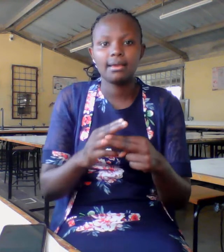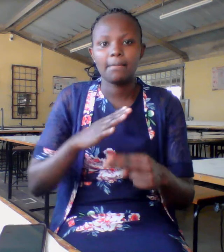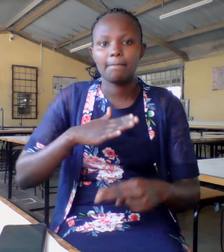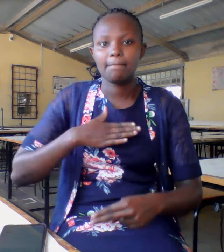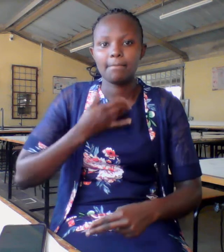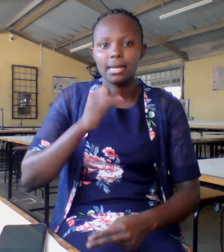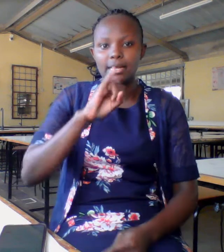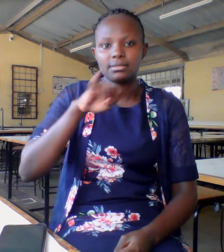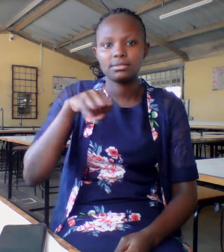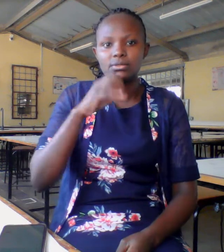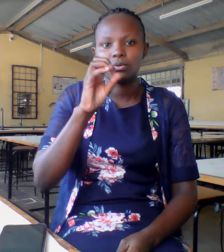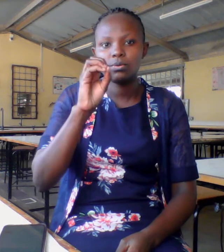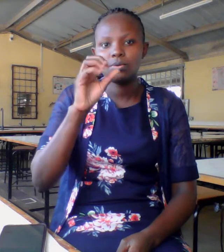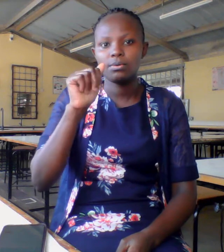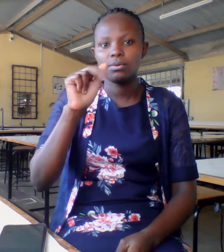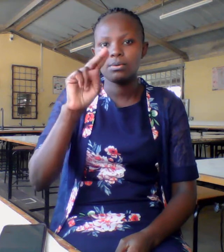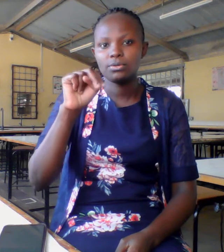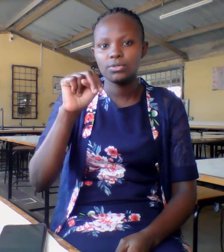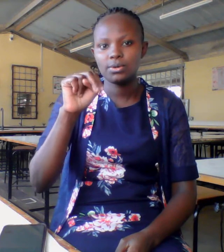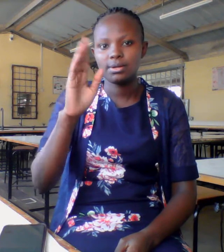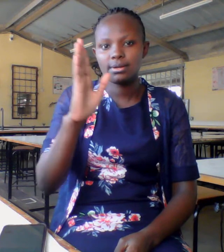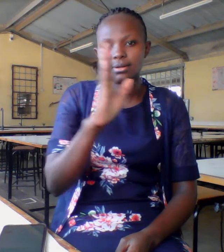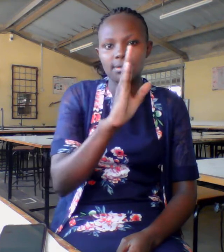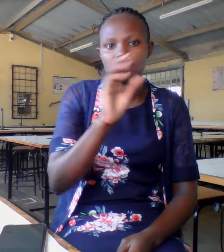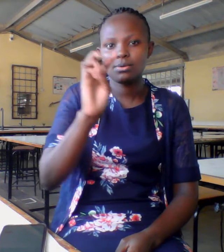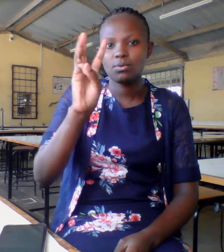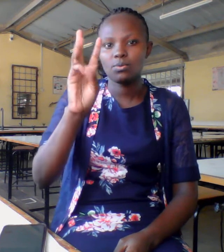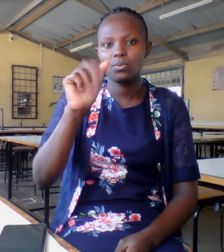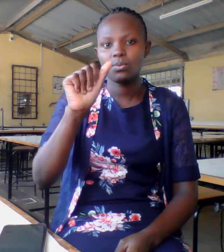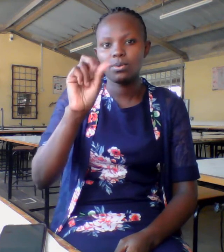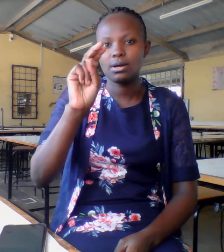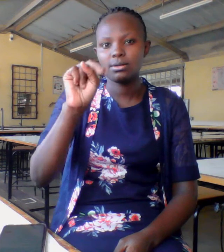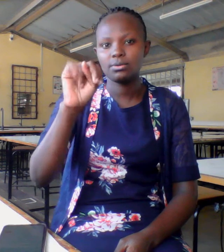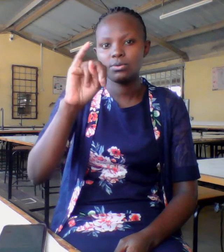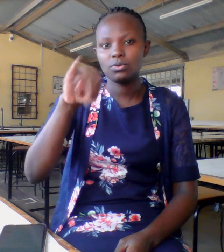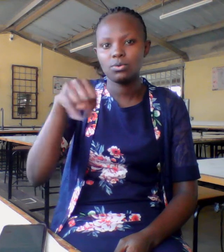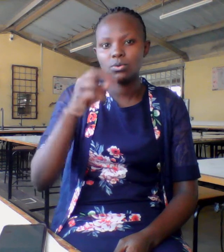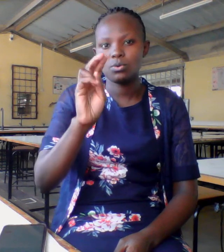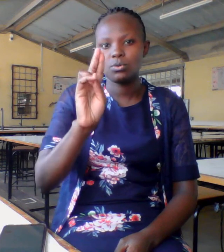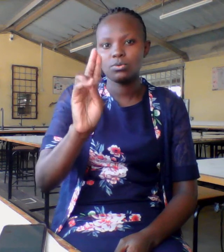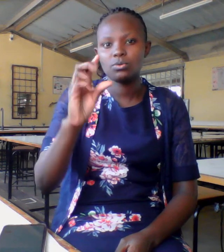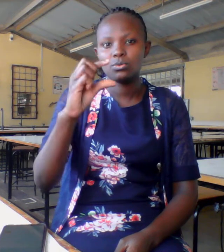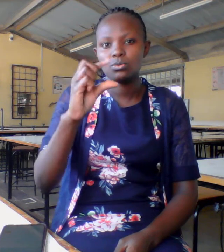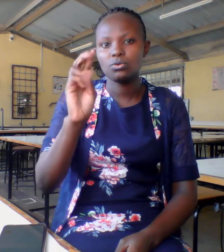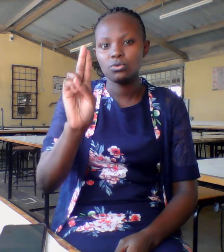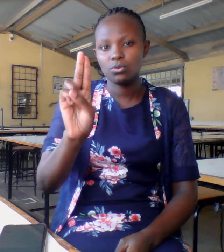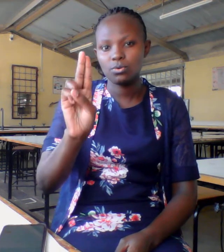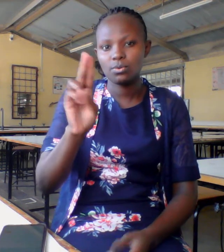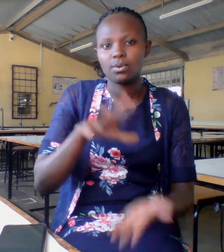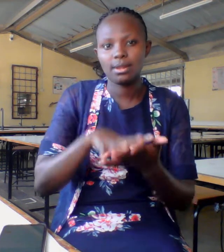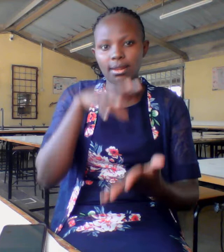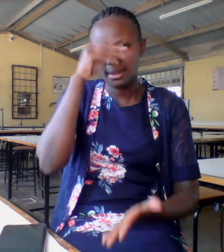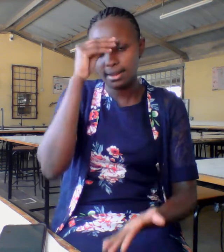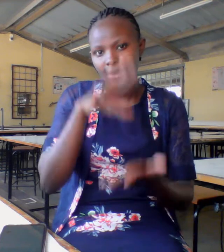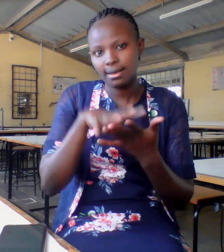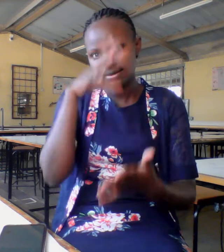Johan Van Jogu, and I learned sign language, Indica, technical, and I have a